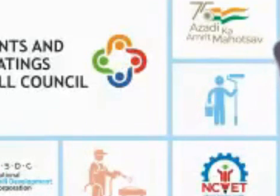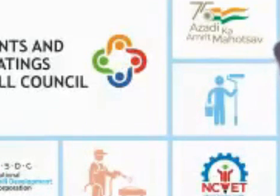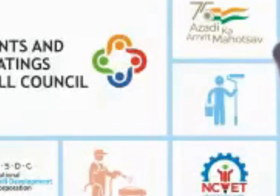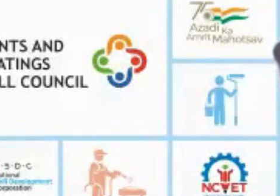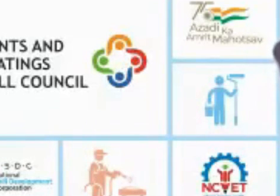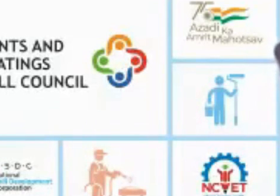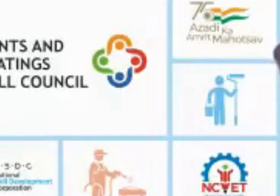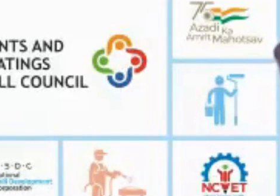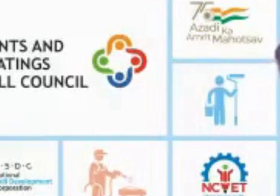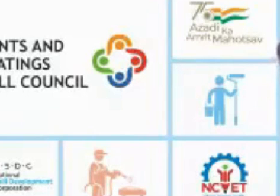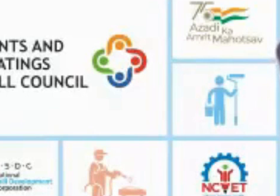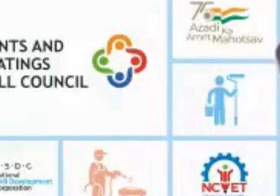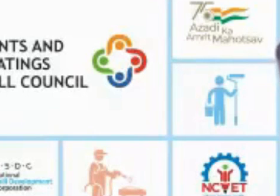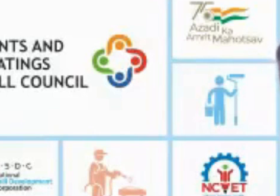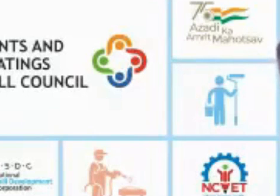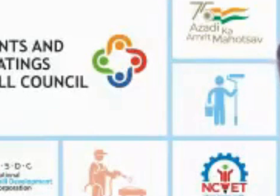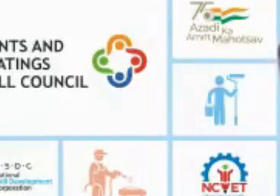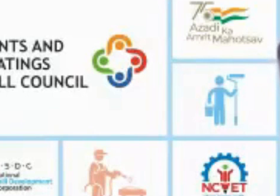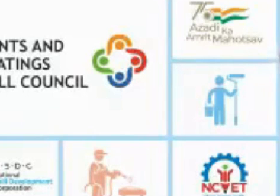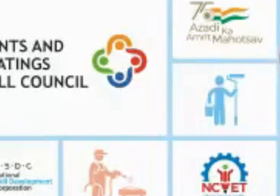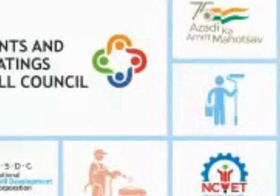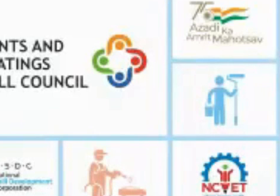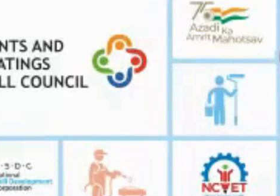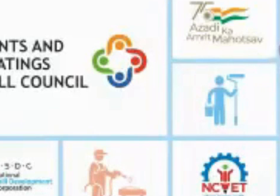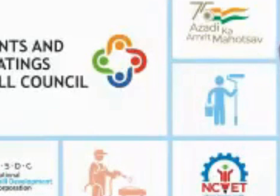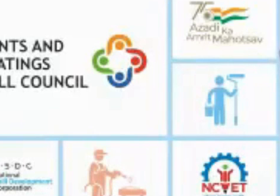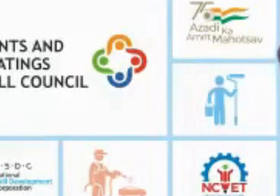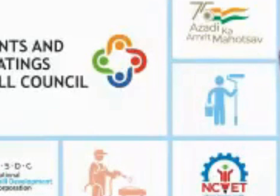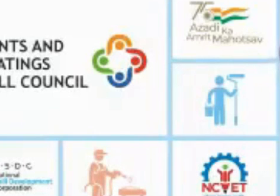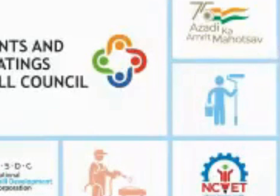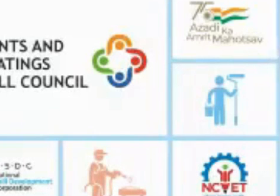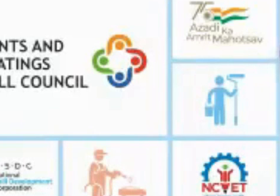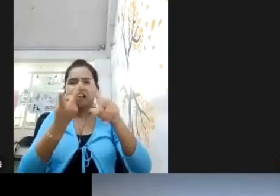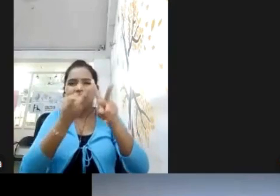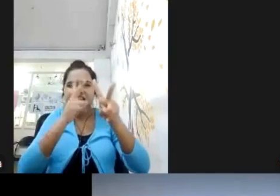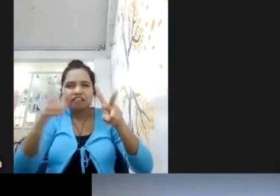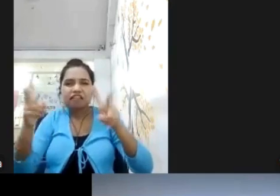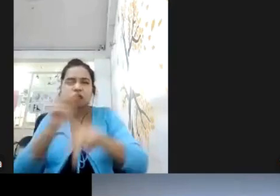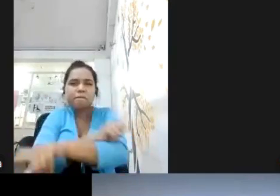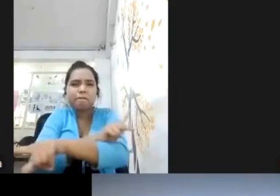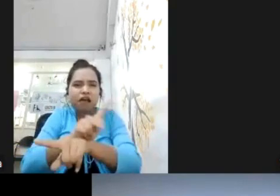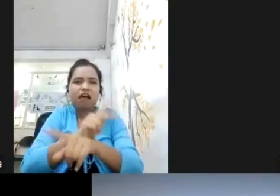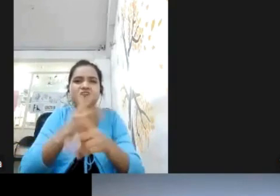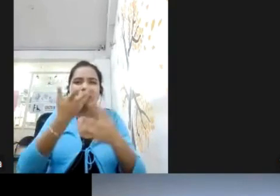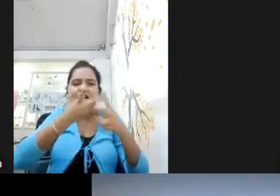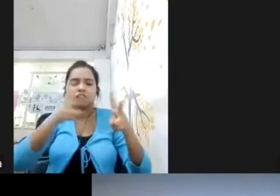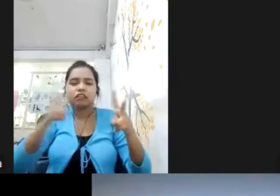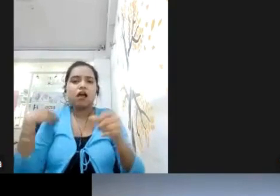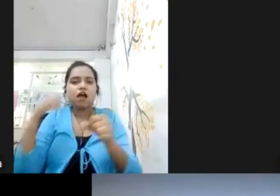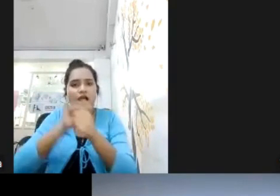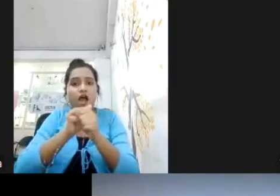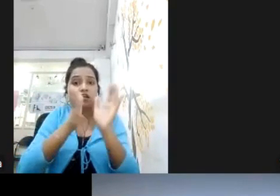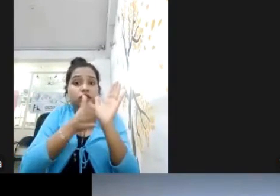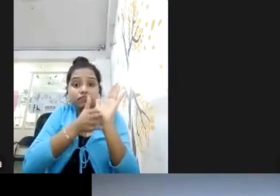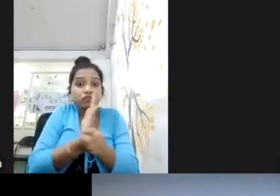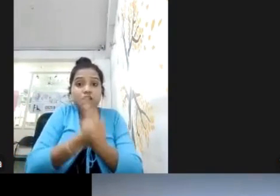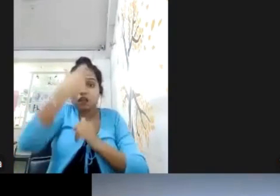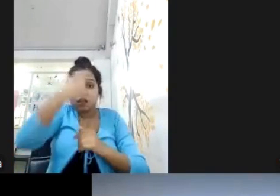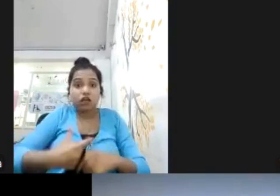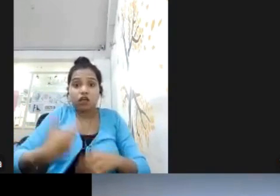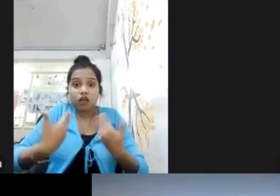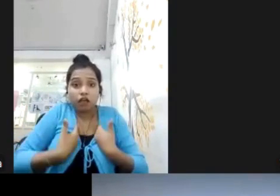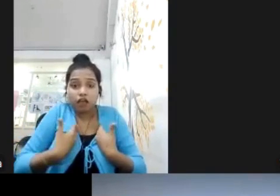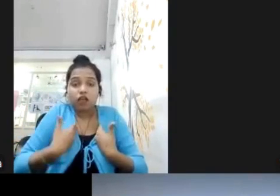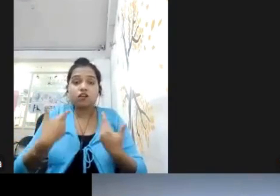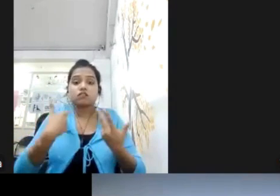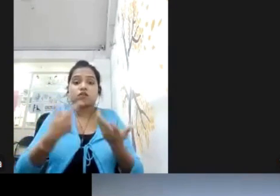Coatings Skill Council since its inception in 2015. In the Skill Council, I have represented